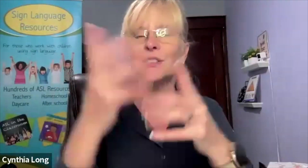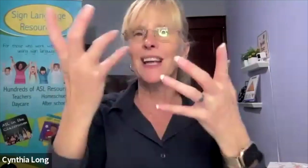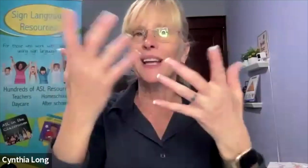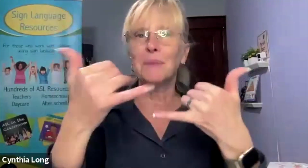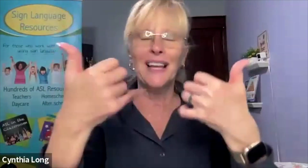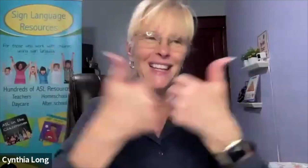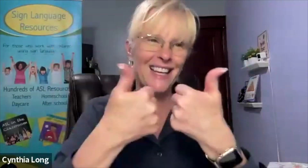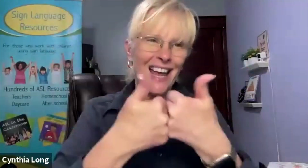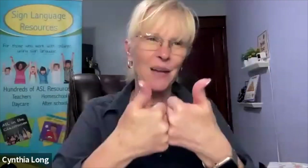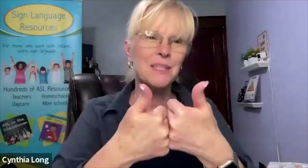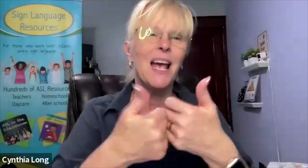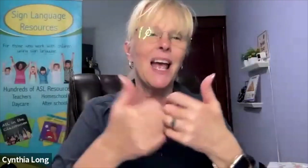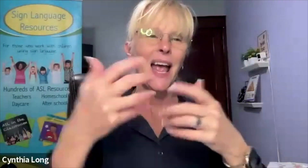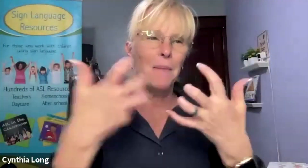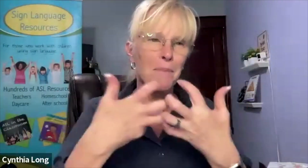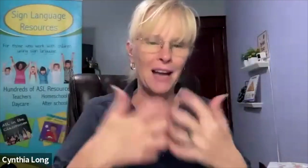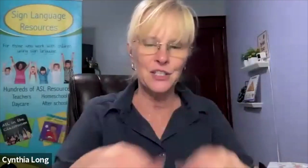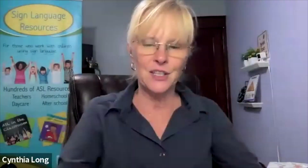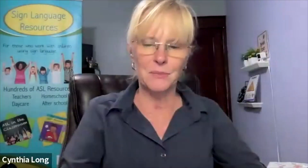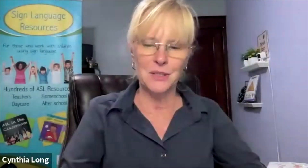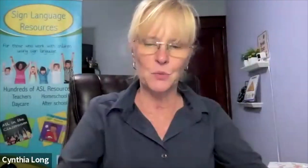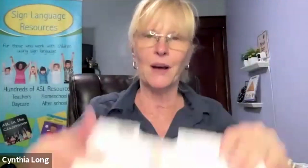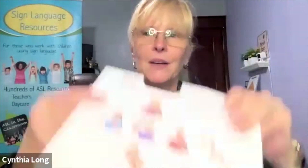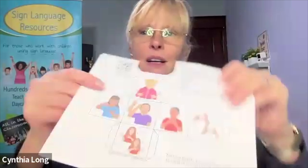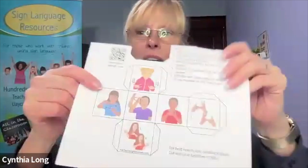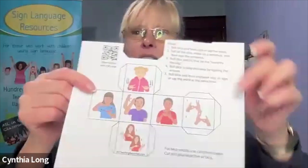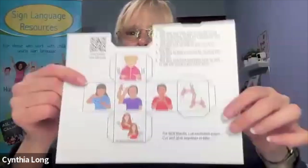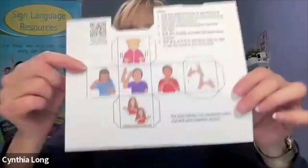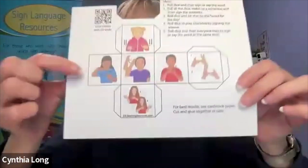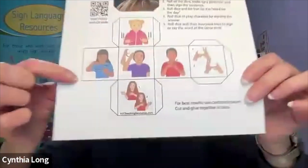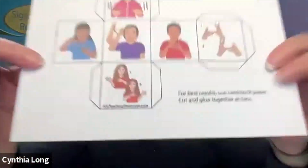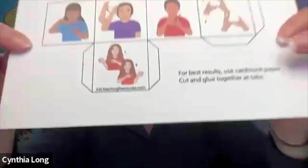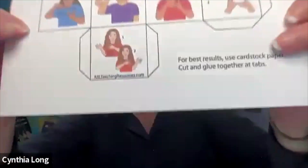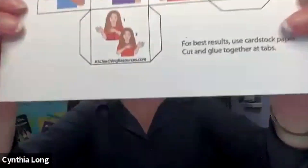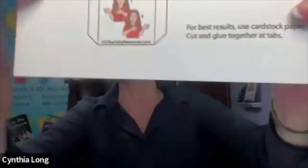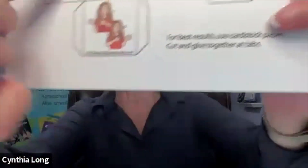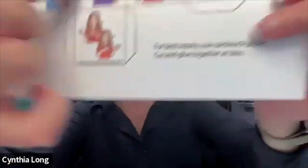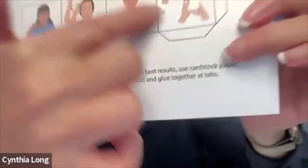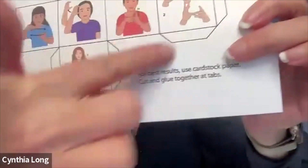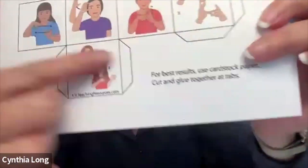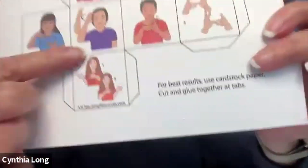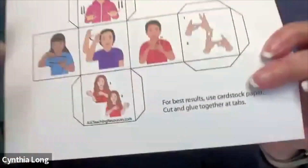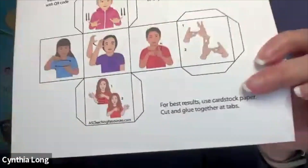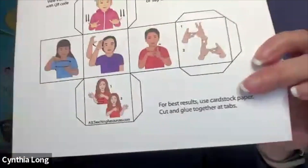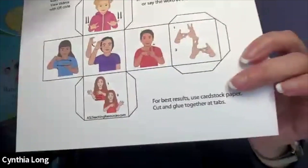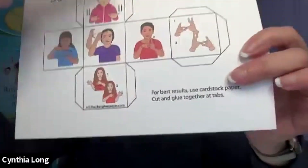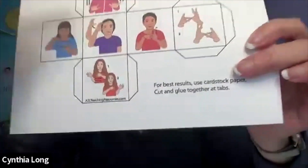can play the games and match them as well. So it's kind of like this, and you just cut them